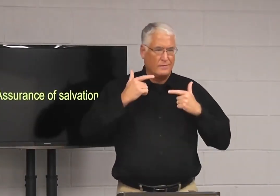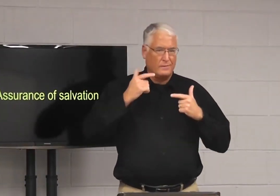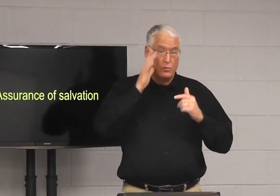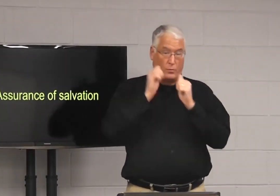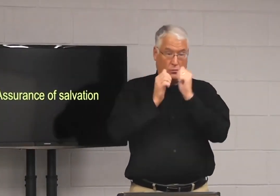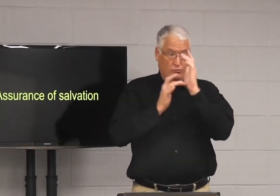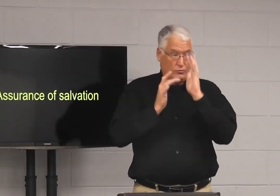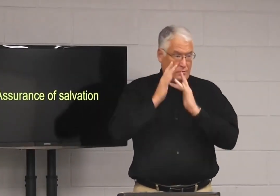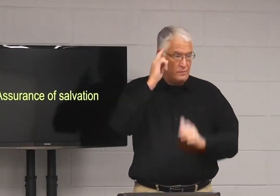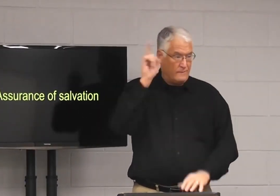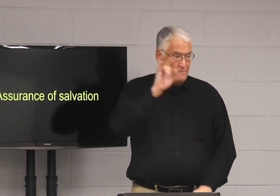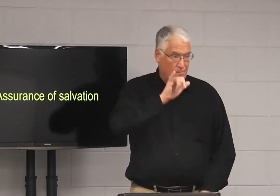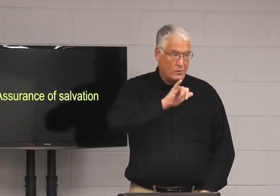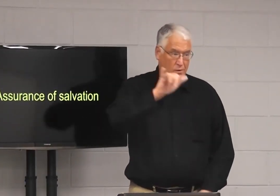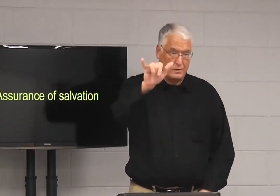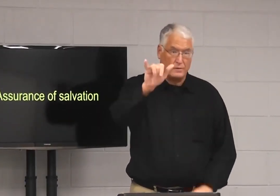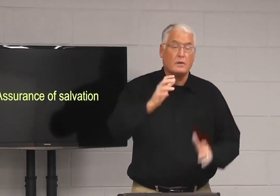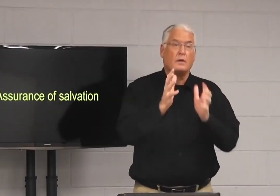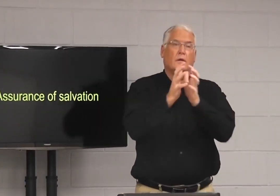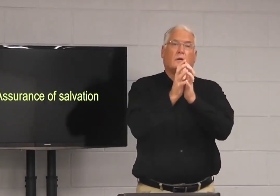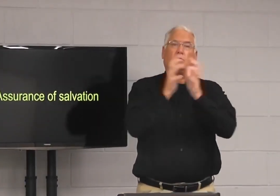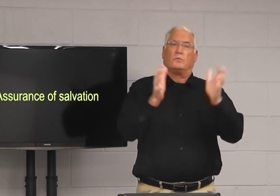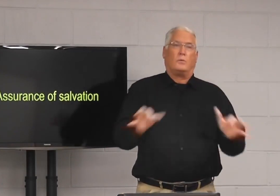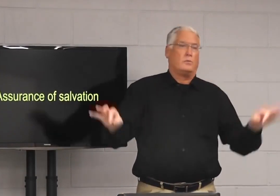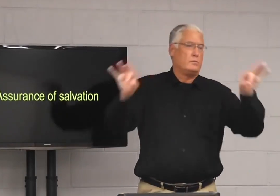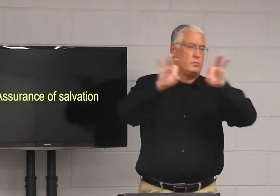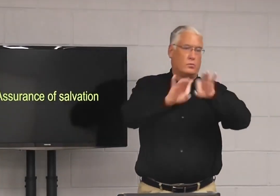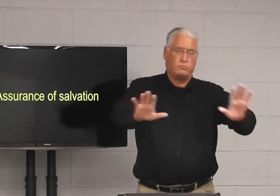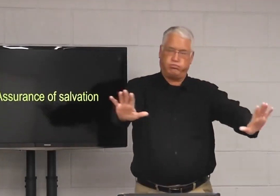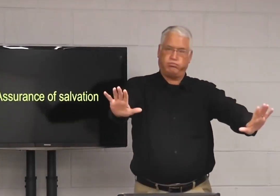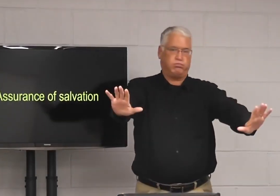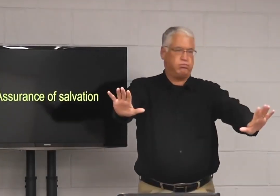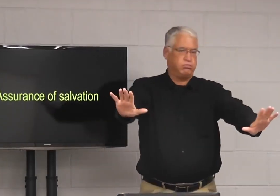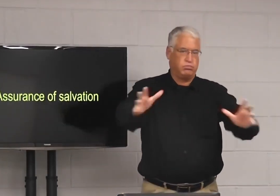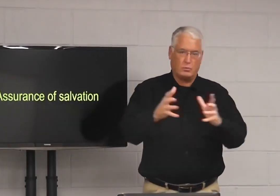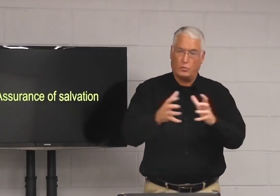is salvation for eternity. And that is so important.